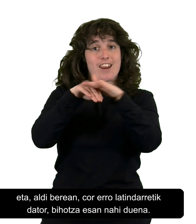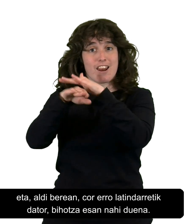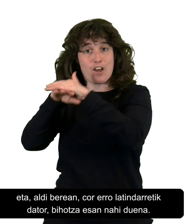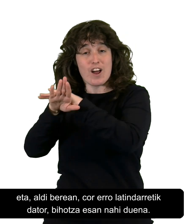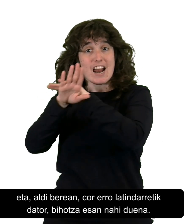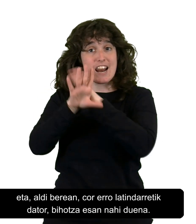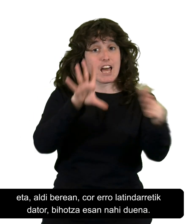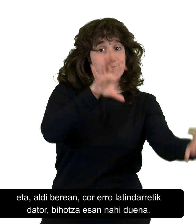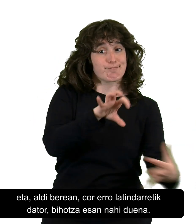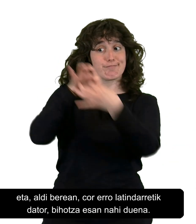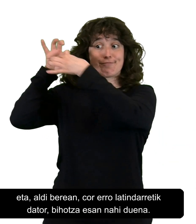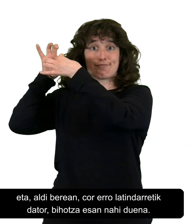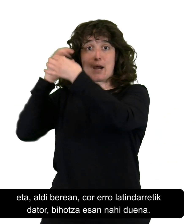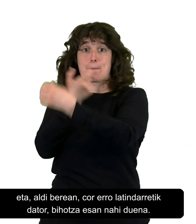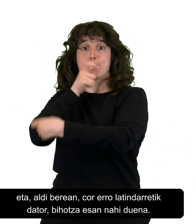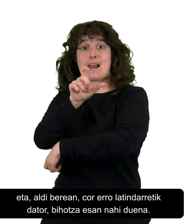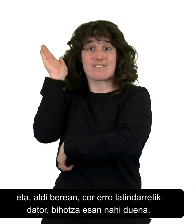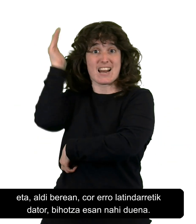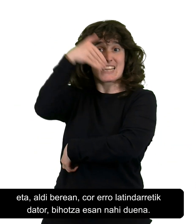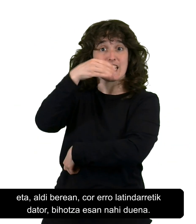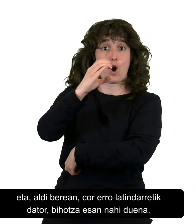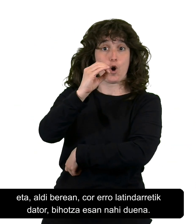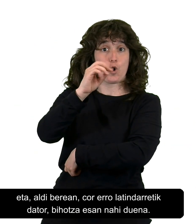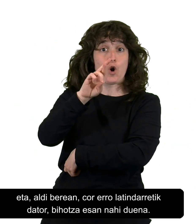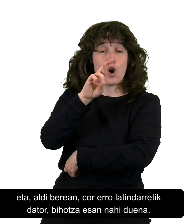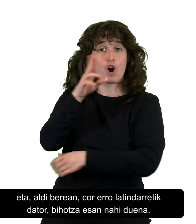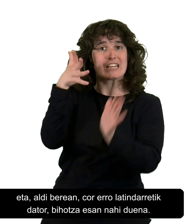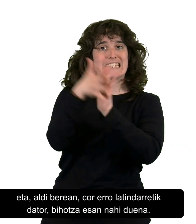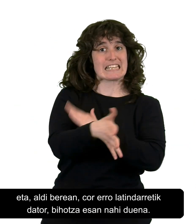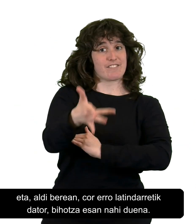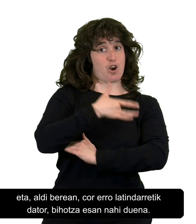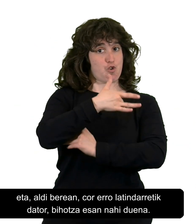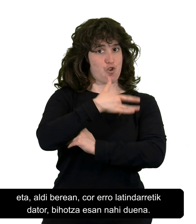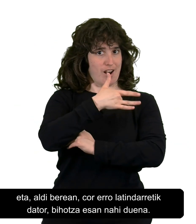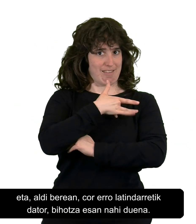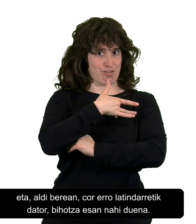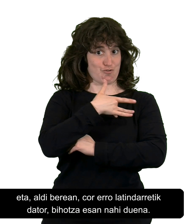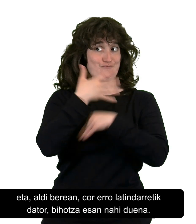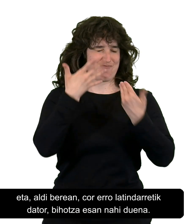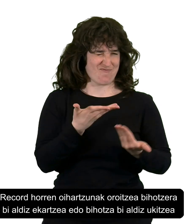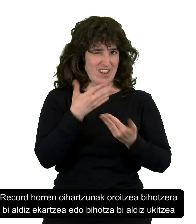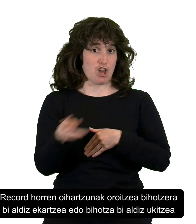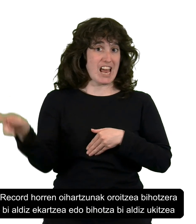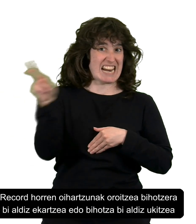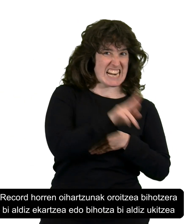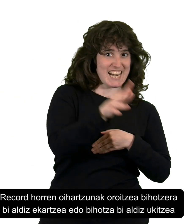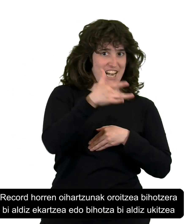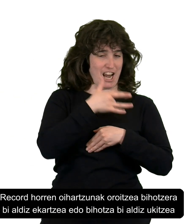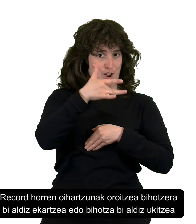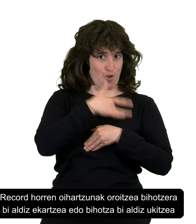berean cor erro latindarretik dator, bihotza esan nahi duena. Rekord horren